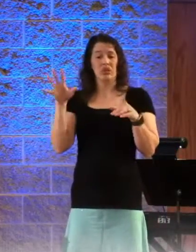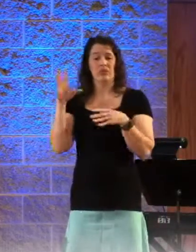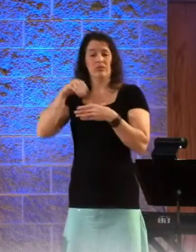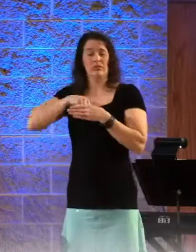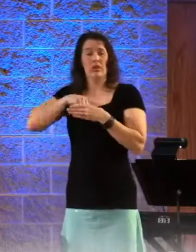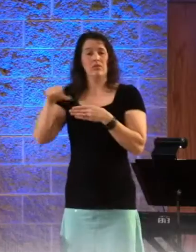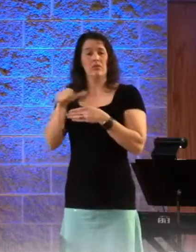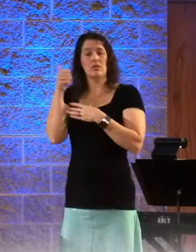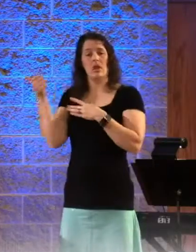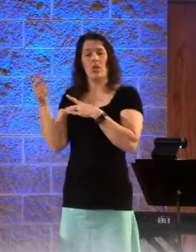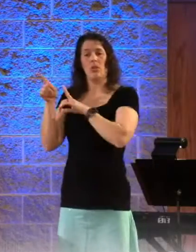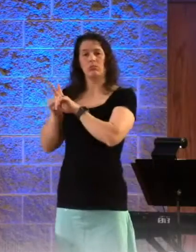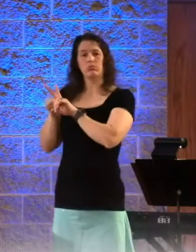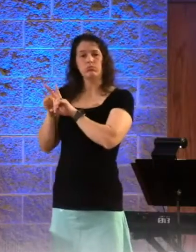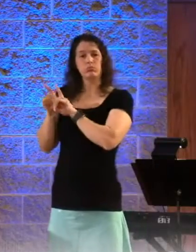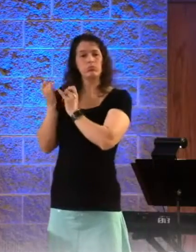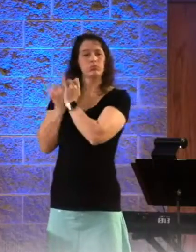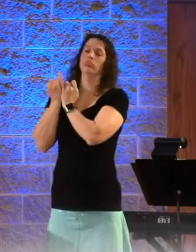person to then,